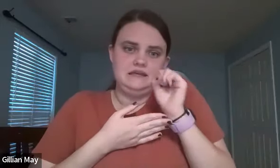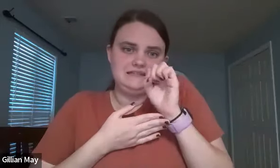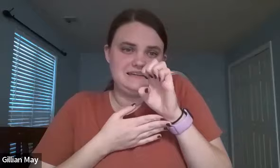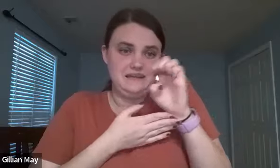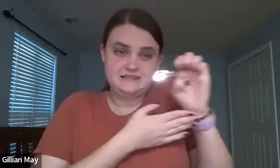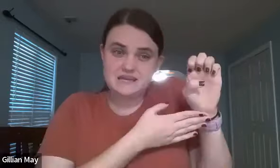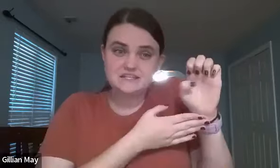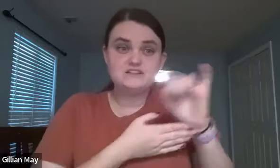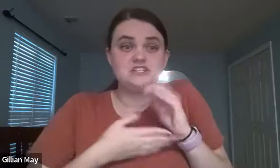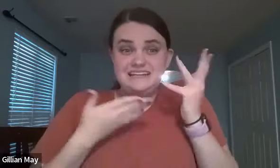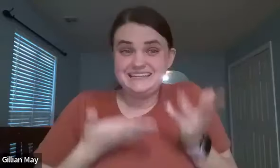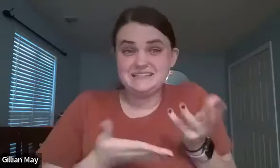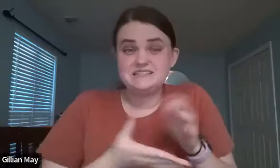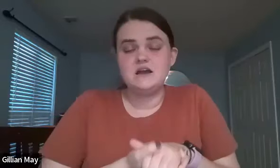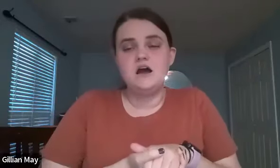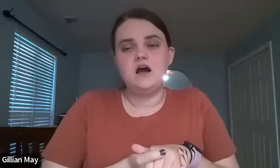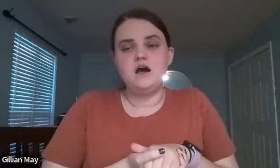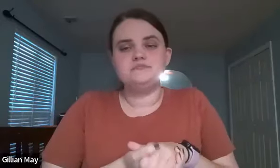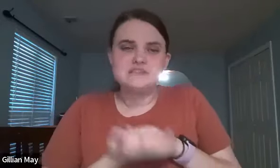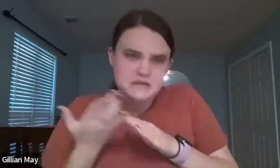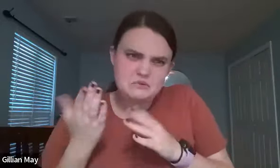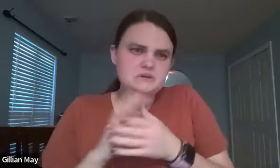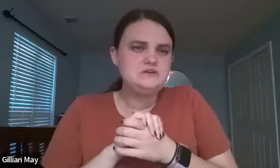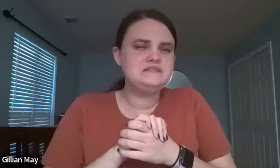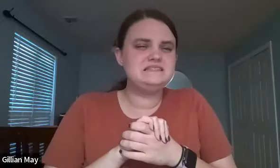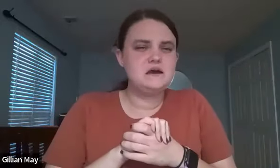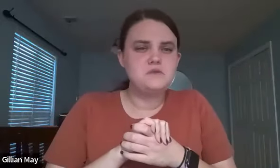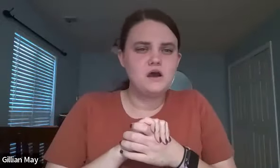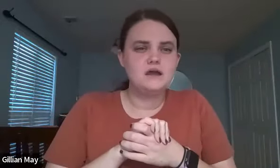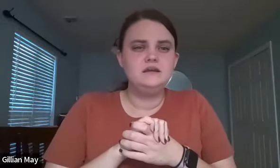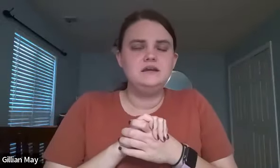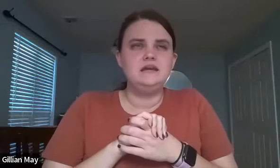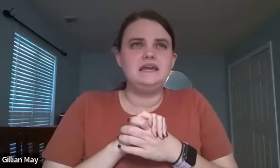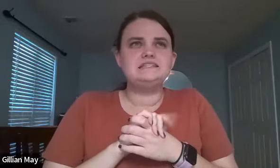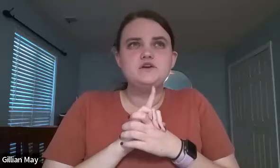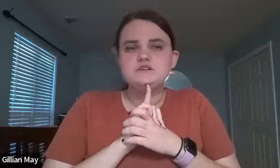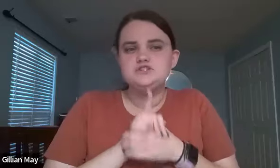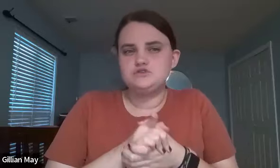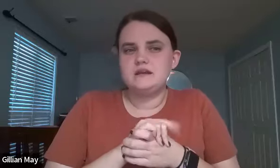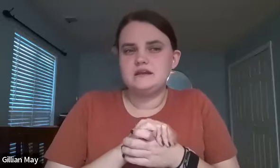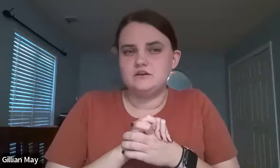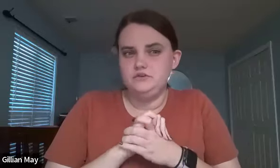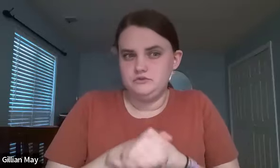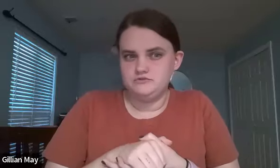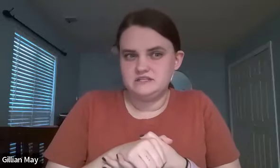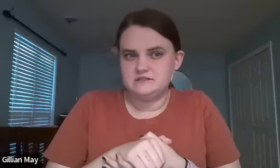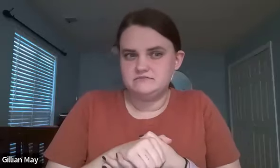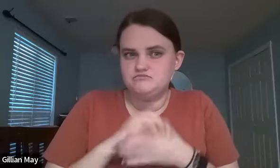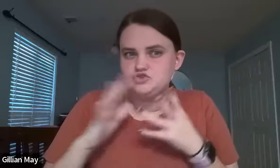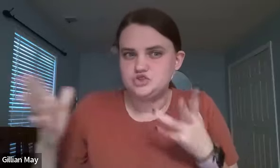In signing exact English, it is. Some people will use it, some not. It's not really true ASL if you use it.